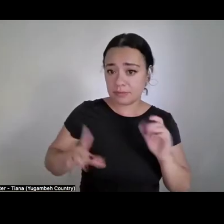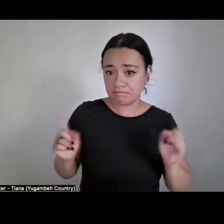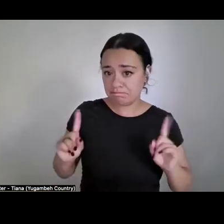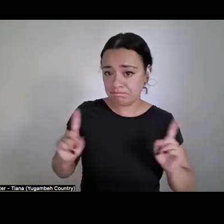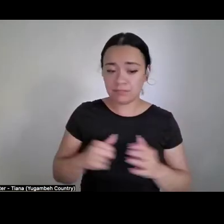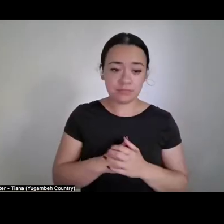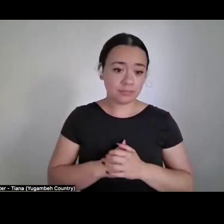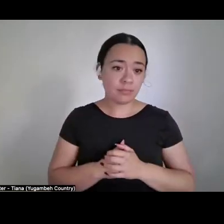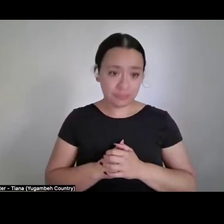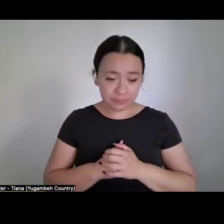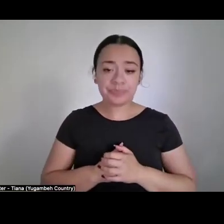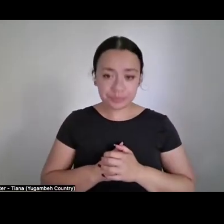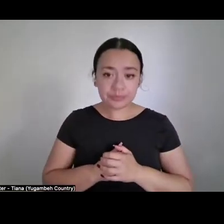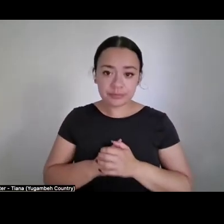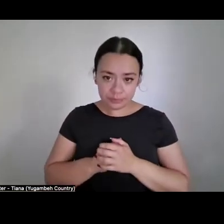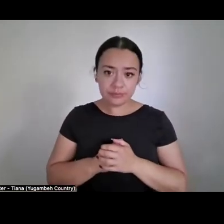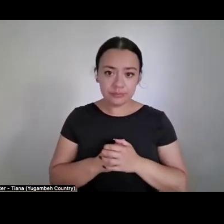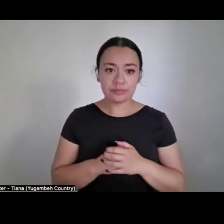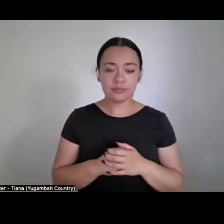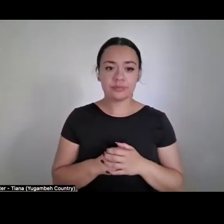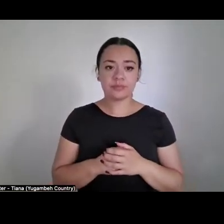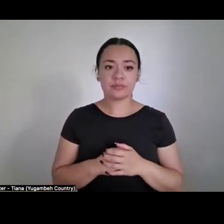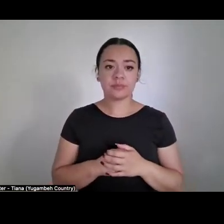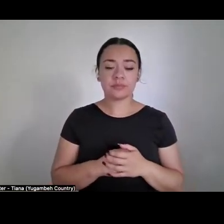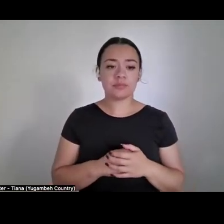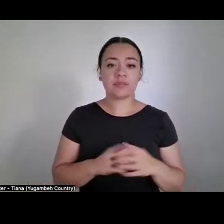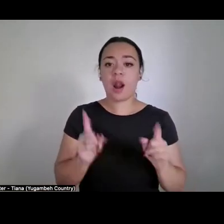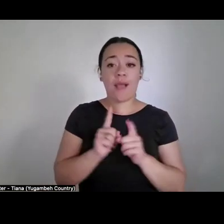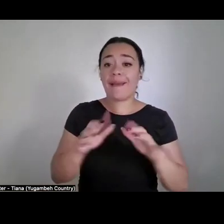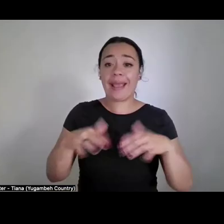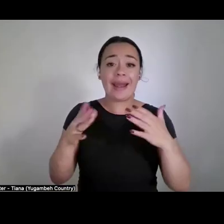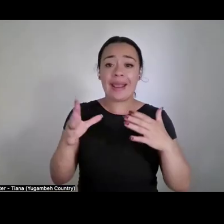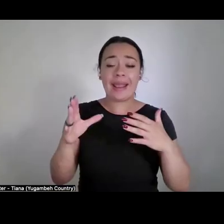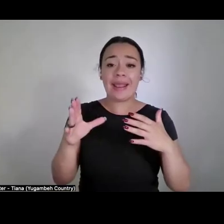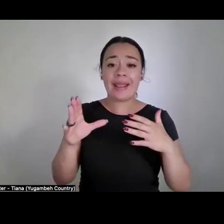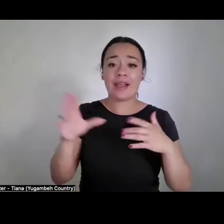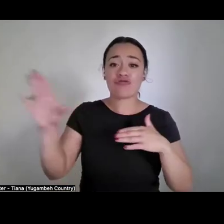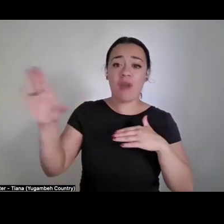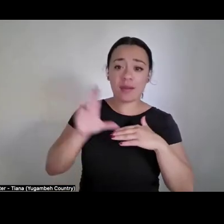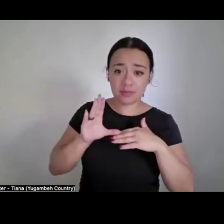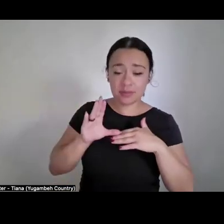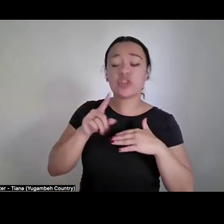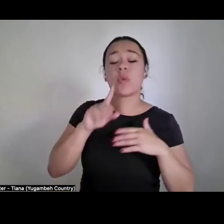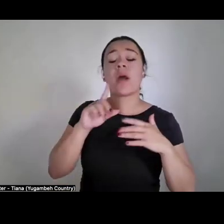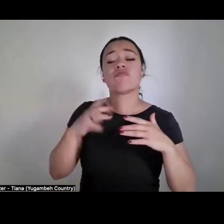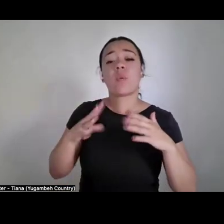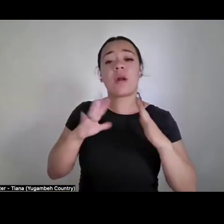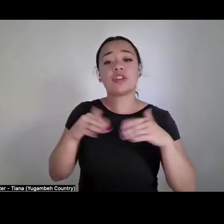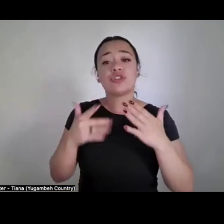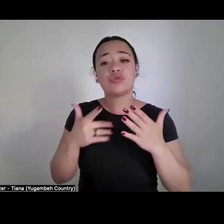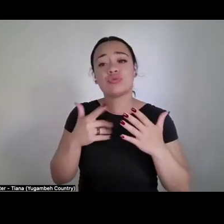absolutely. Like any sort of grant, you will be required to provide an acquittal